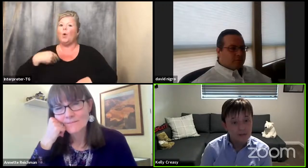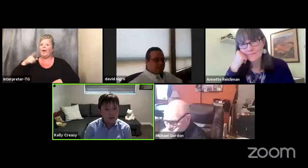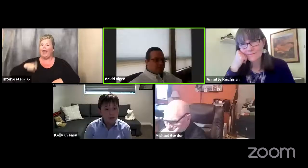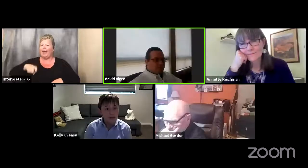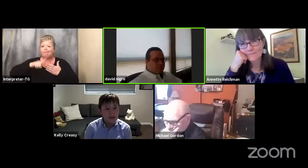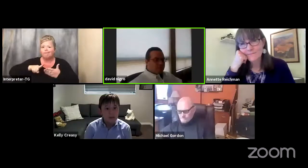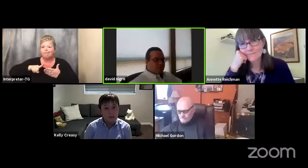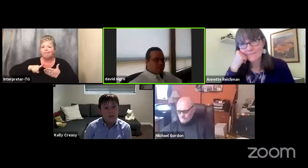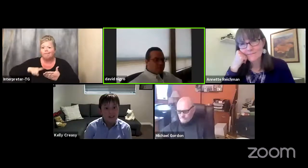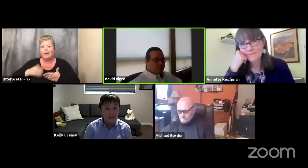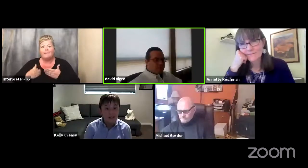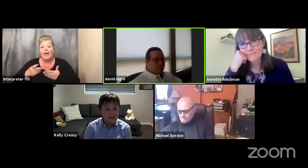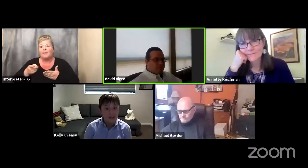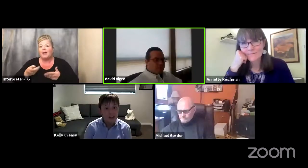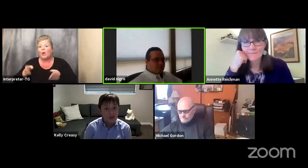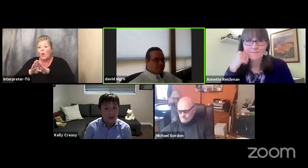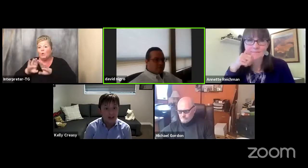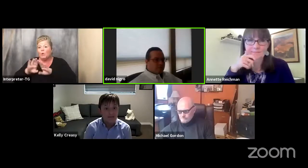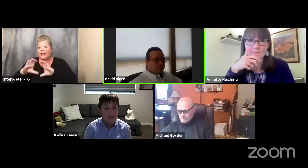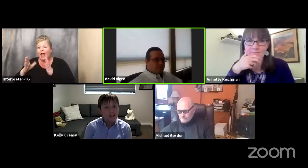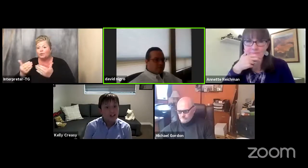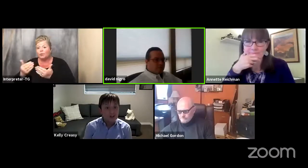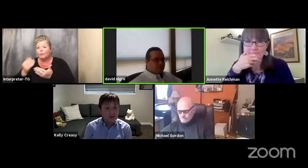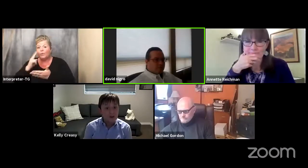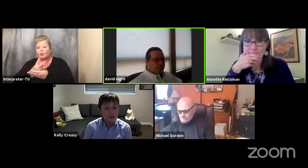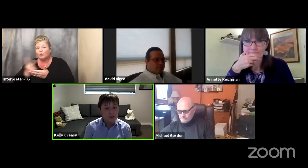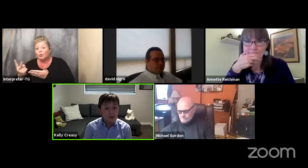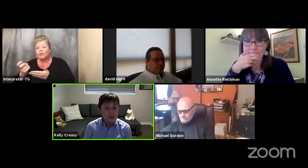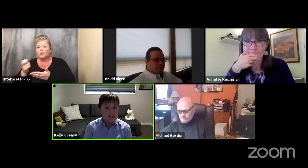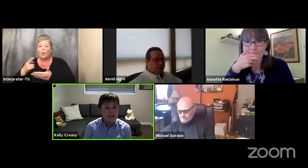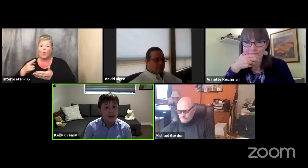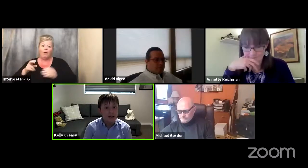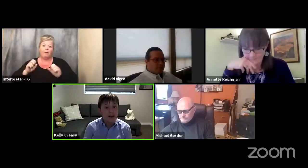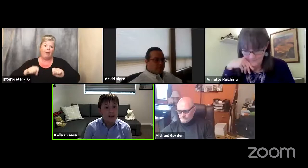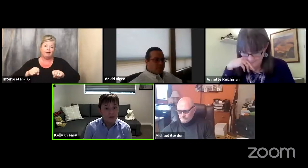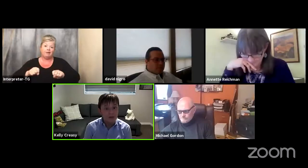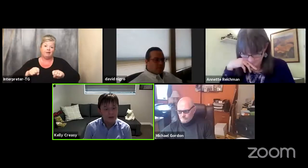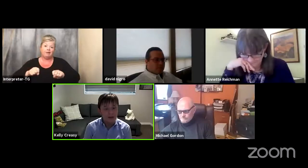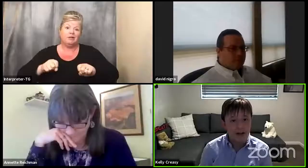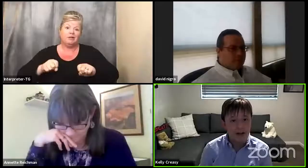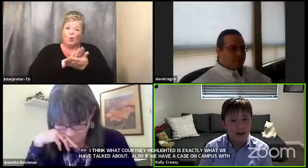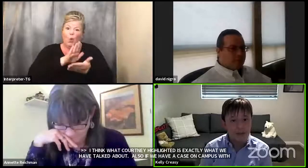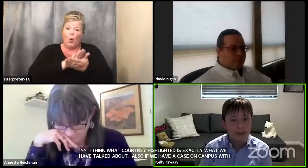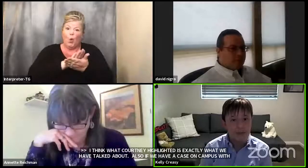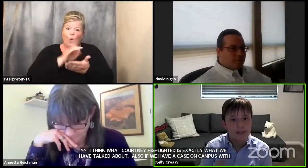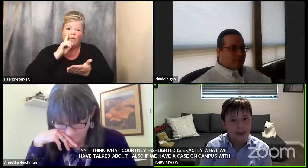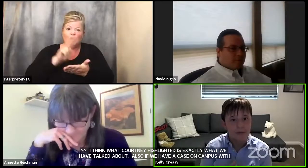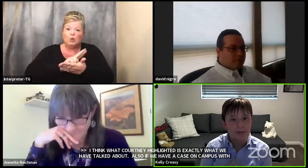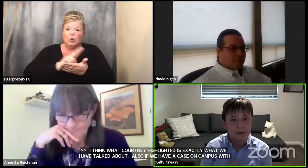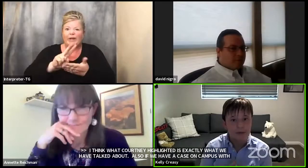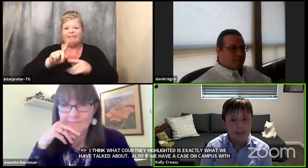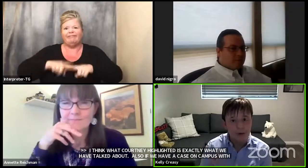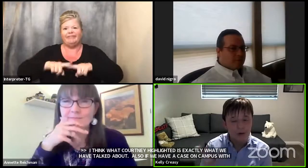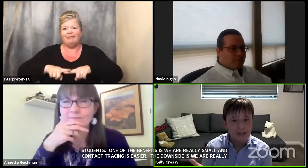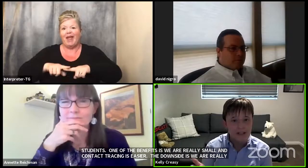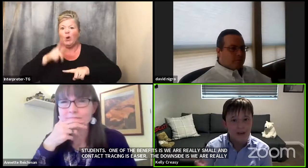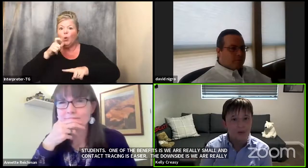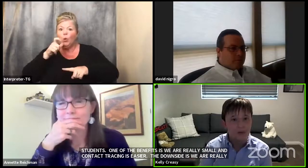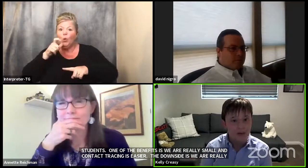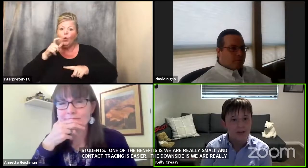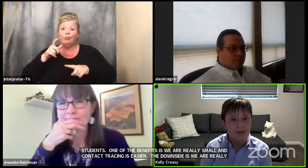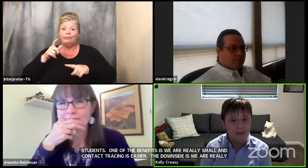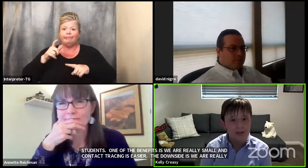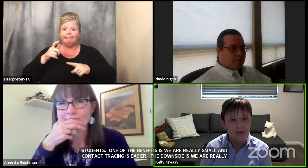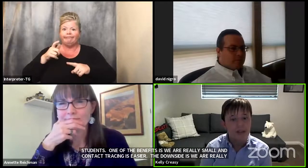classroom for 2 weeks or potentially have to close down the school for 2 weeks, depending on who they came in contact with. But at that point, like Courtney said,